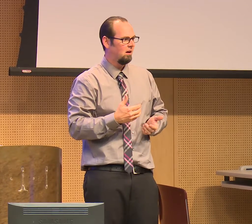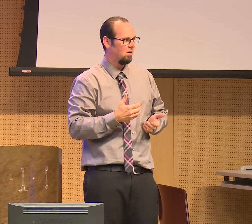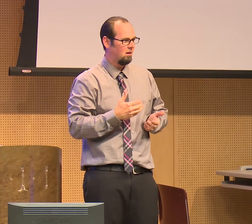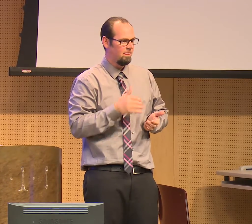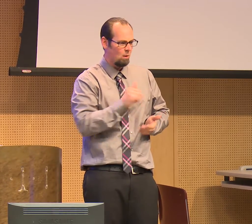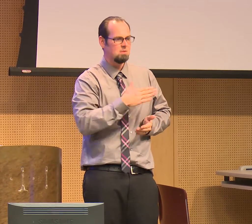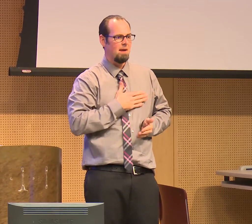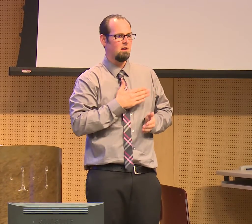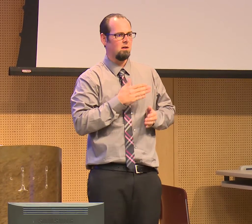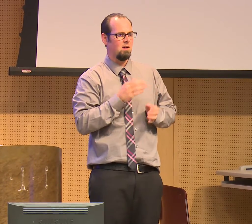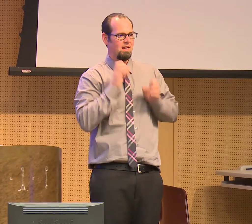deaf people.